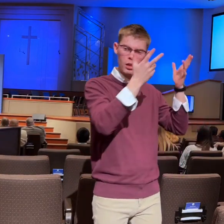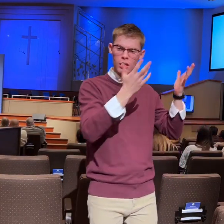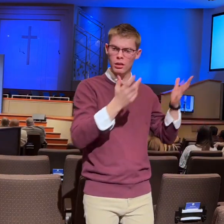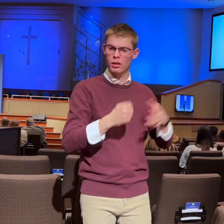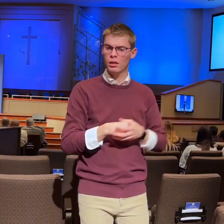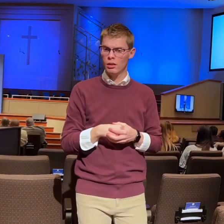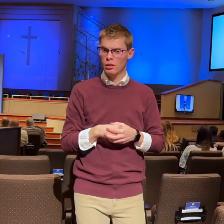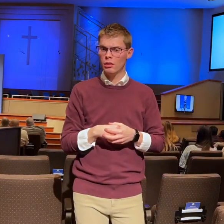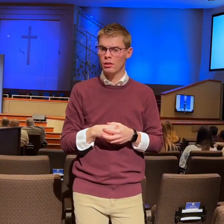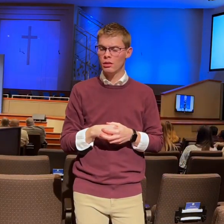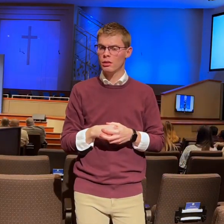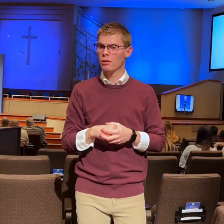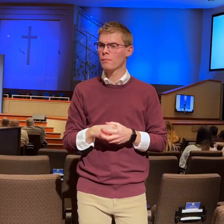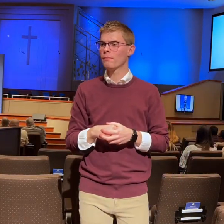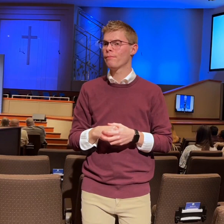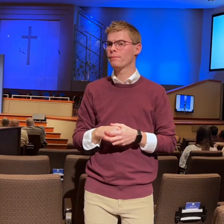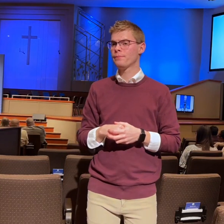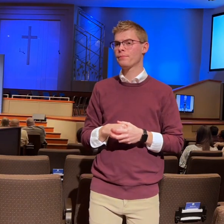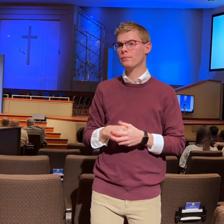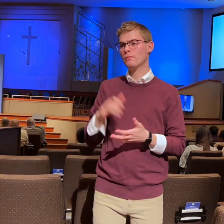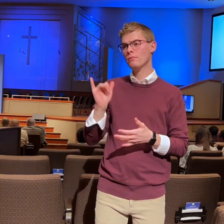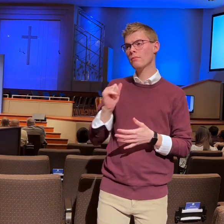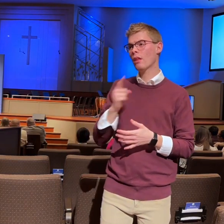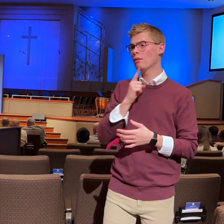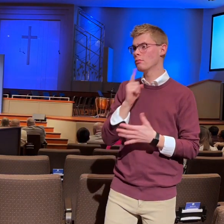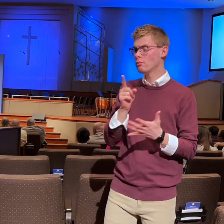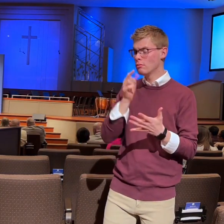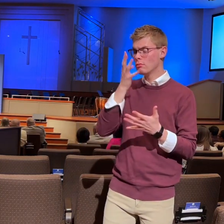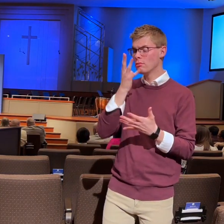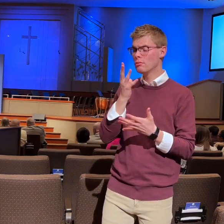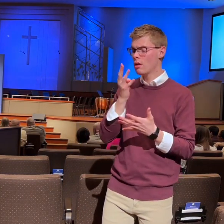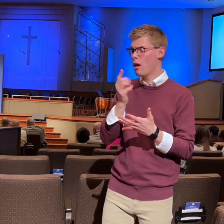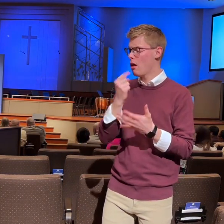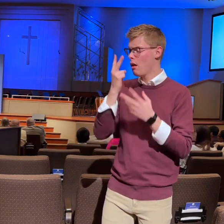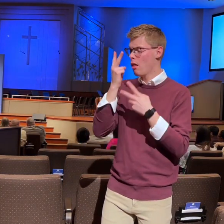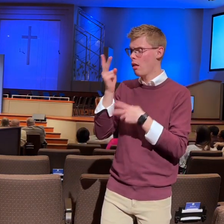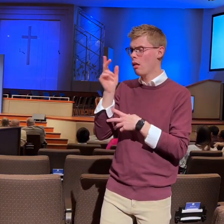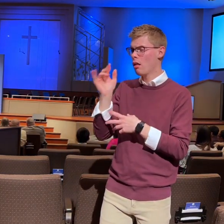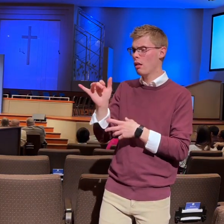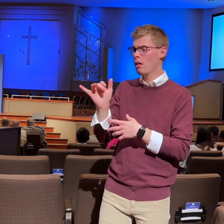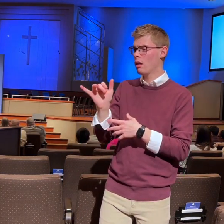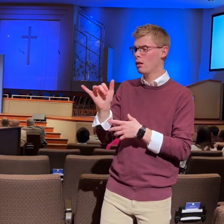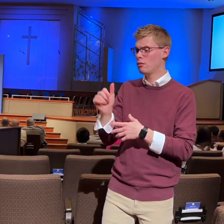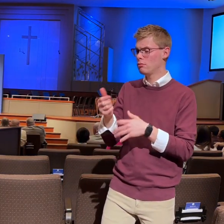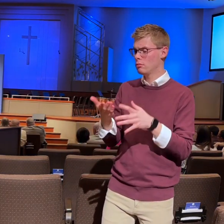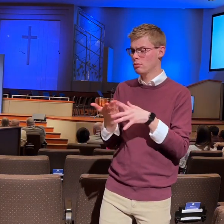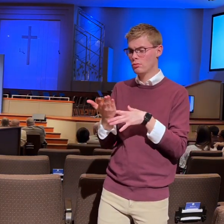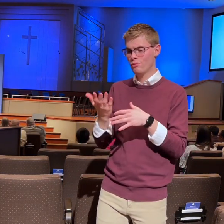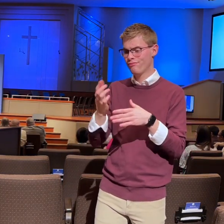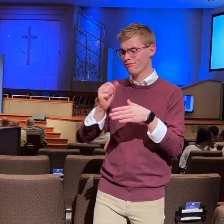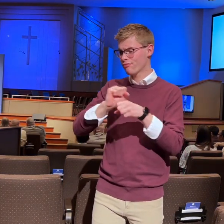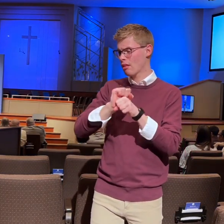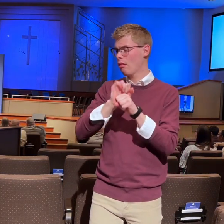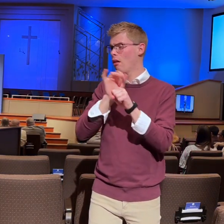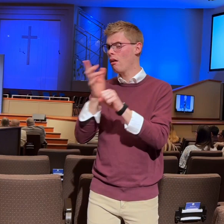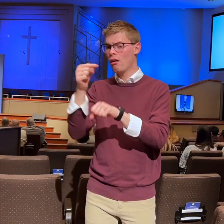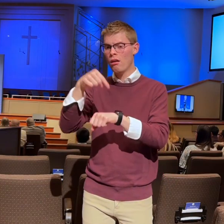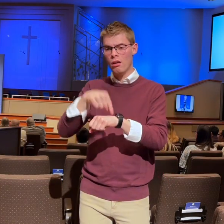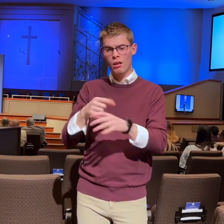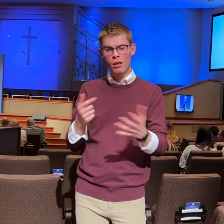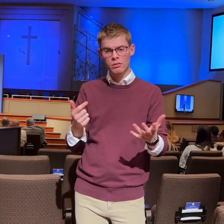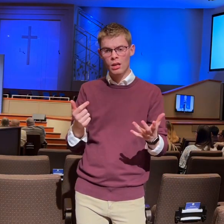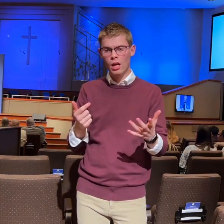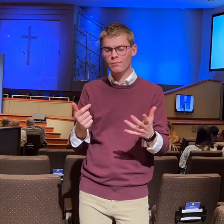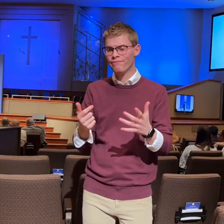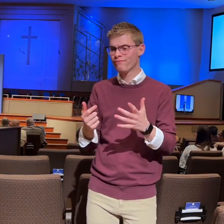might be, as we saw so prolifically during COVID, people on the internet challenging all the things that